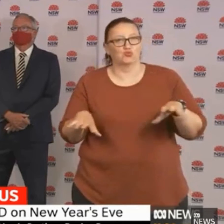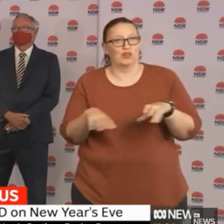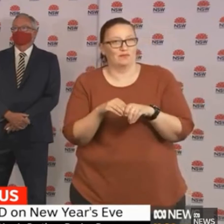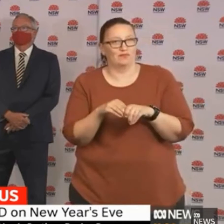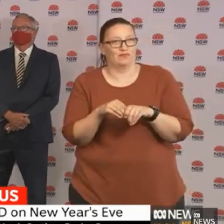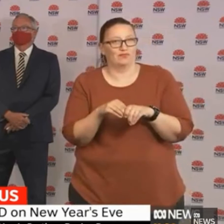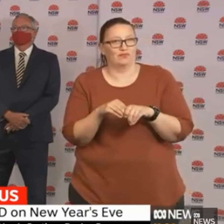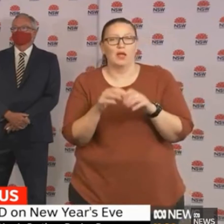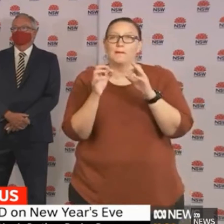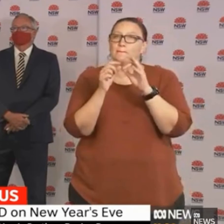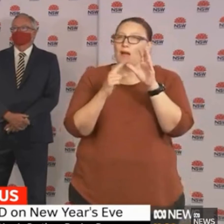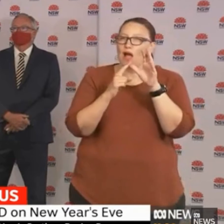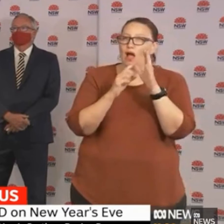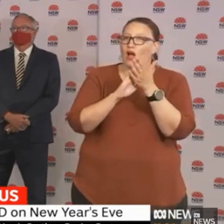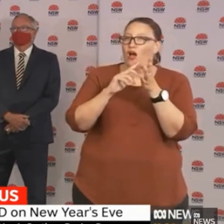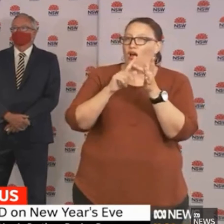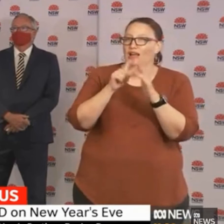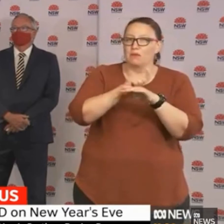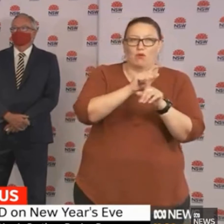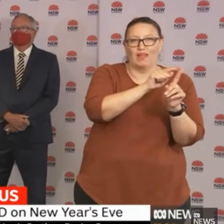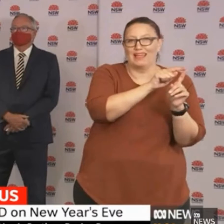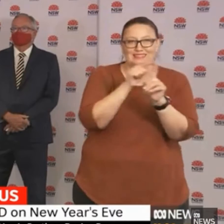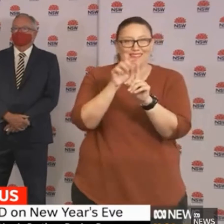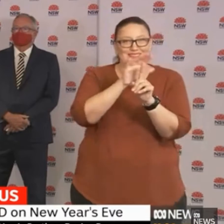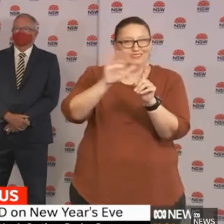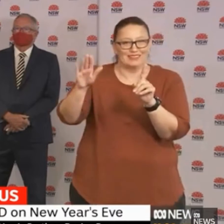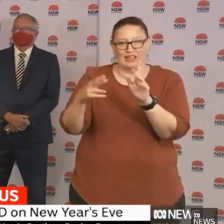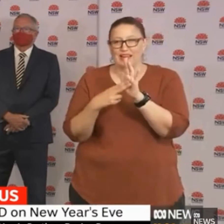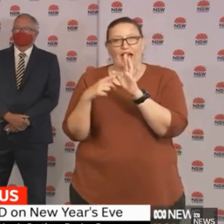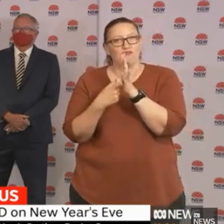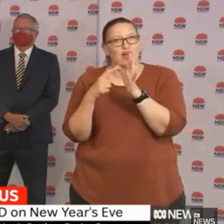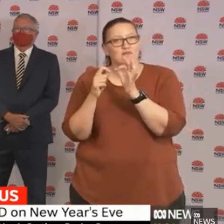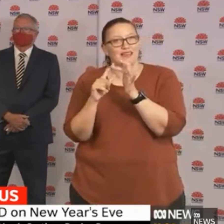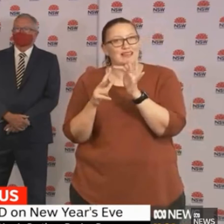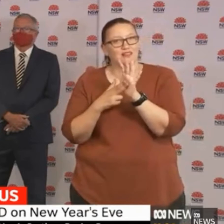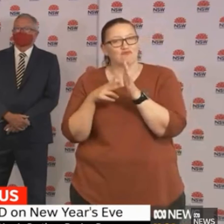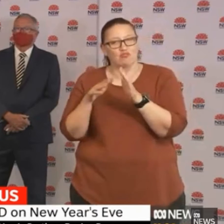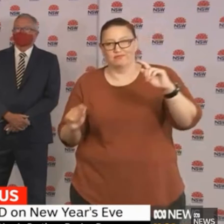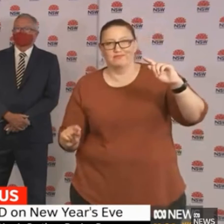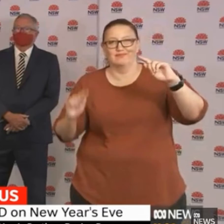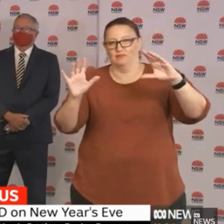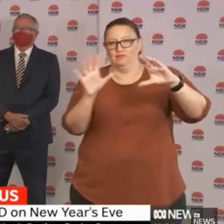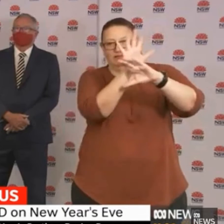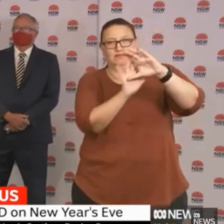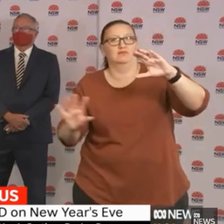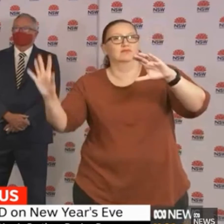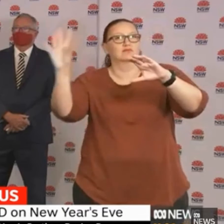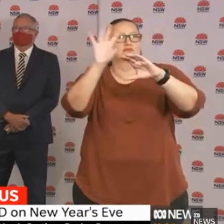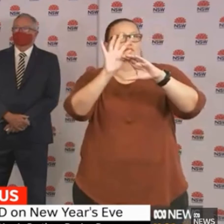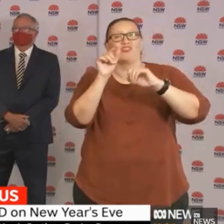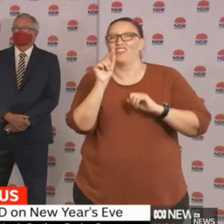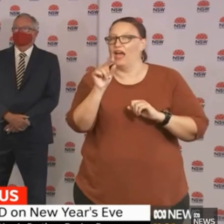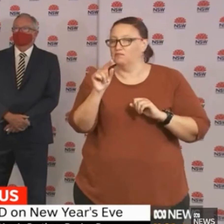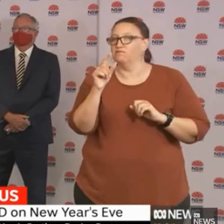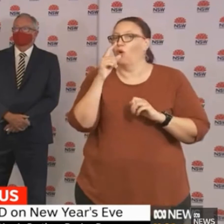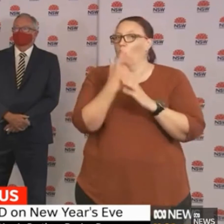know you can have up to 5 people in your home during New Year's Eve, but they have to be from that zone. And outside of that, we're still going